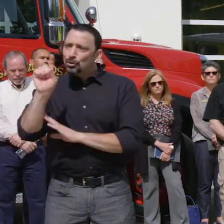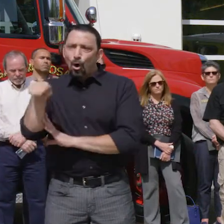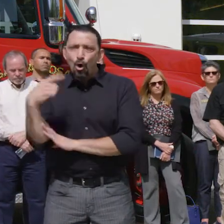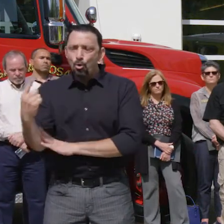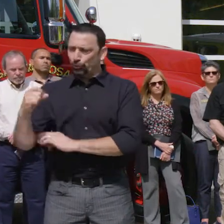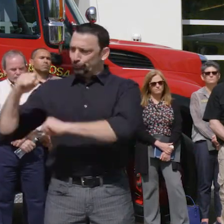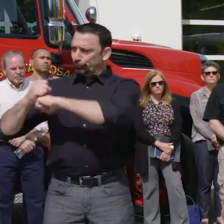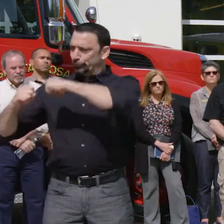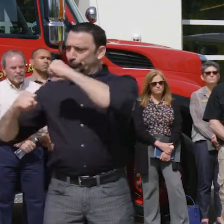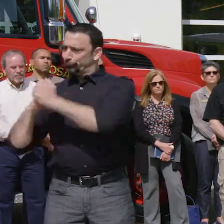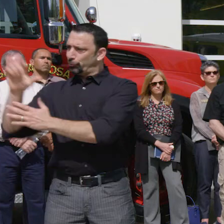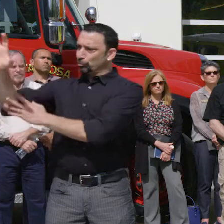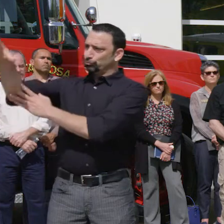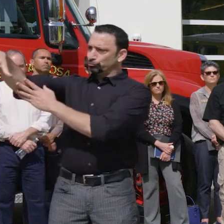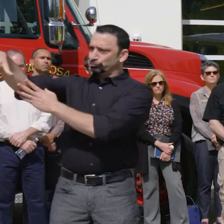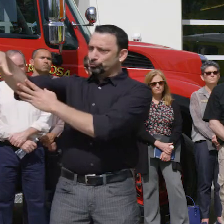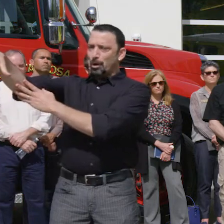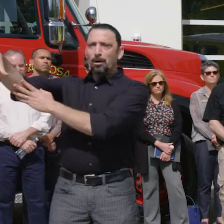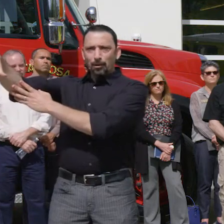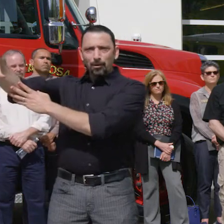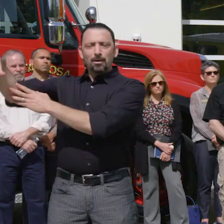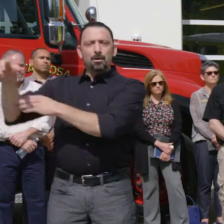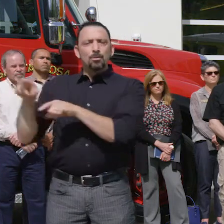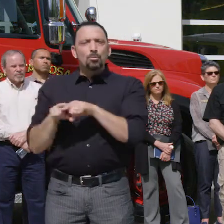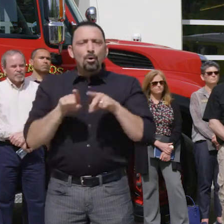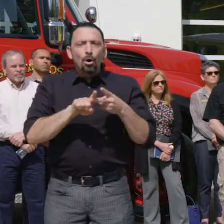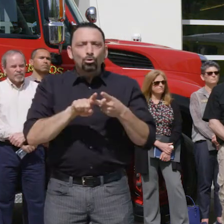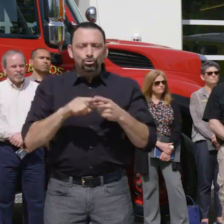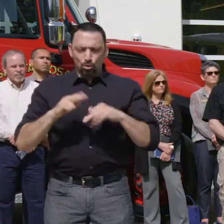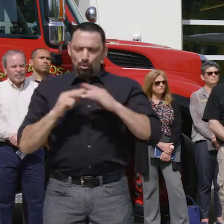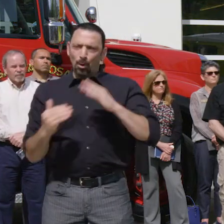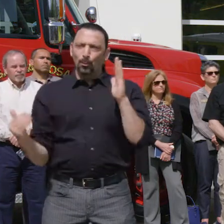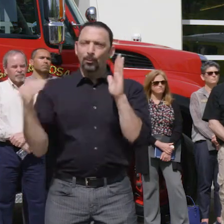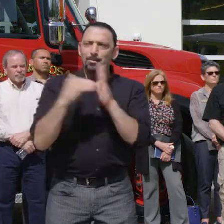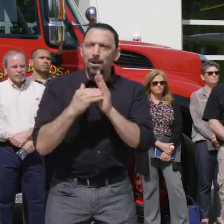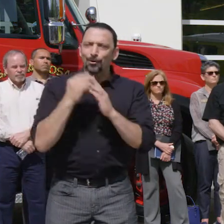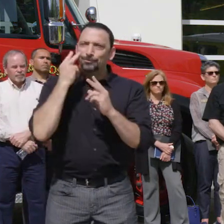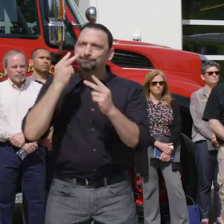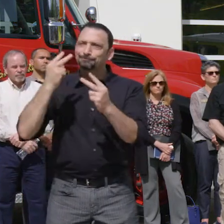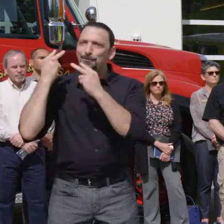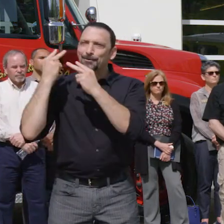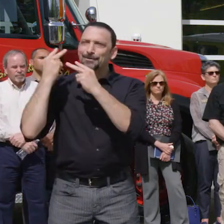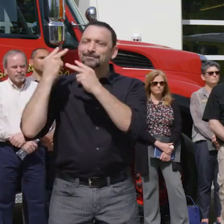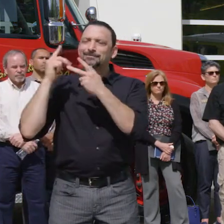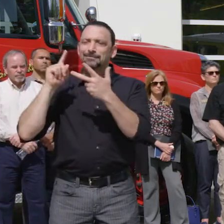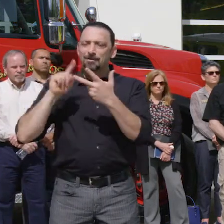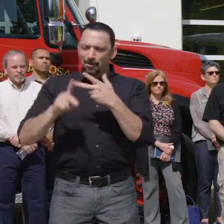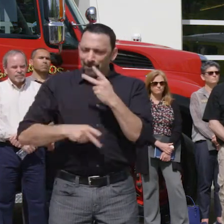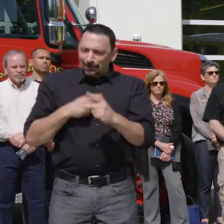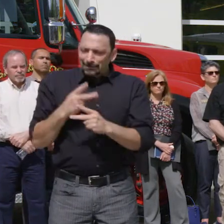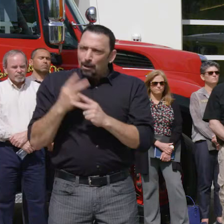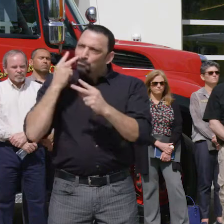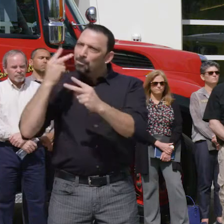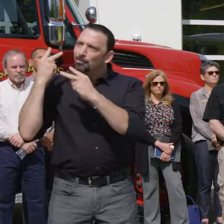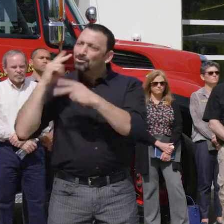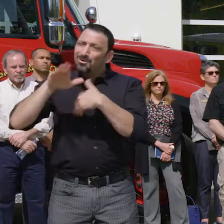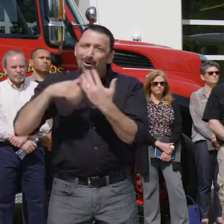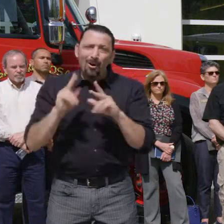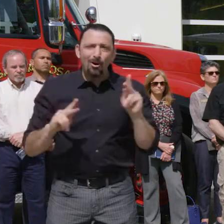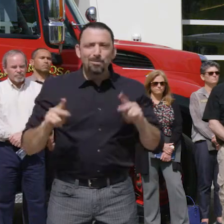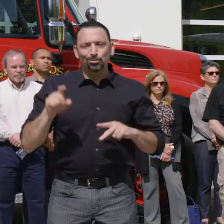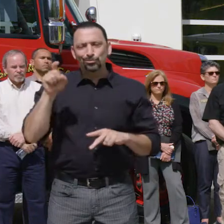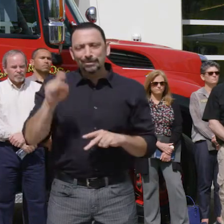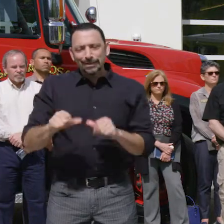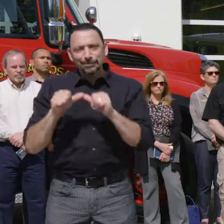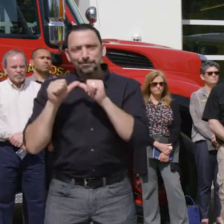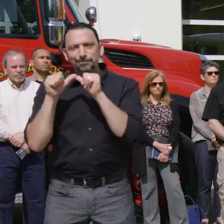which will house them and their families, but rebuild memories, the type of memories that we all need as we